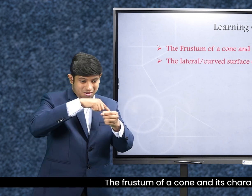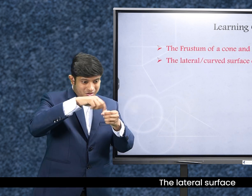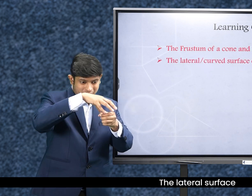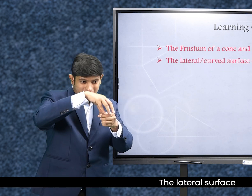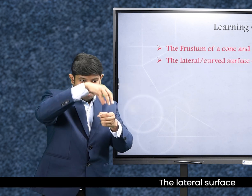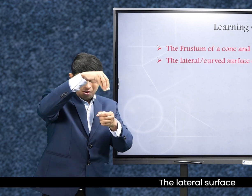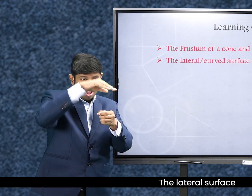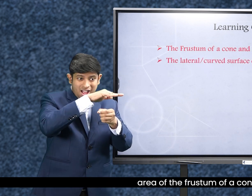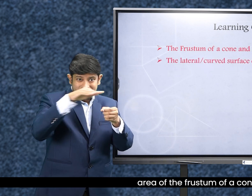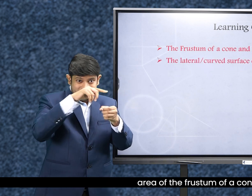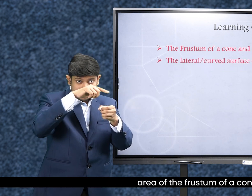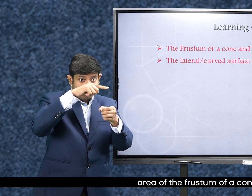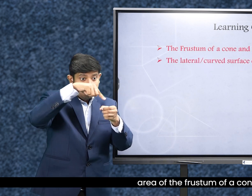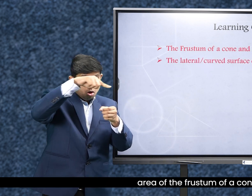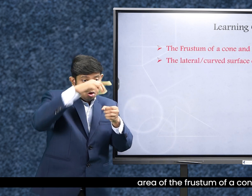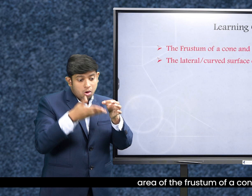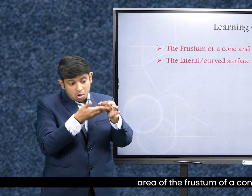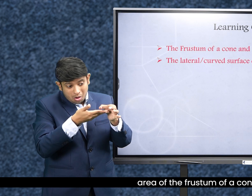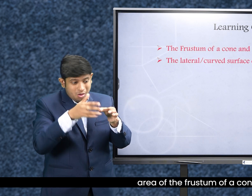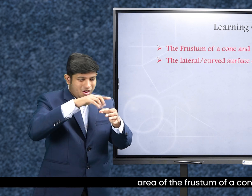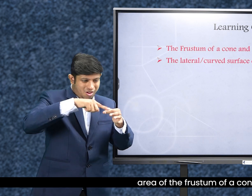the lateral surface area of the frustum of a cone,